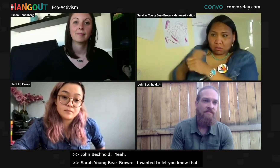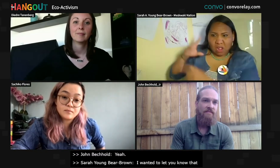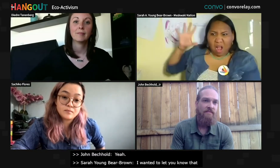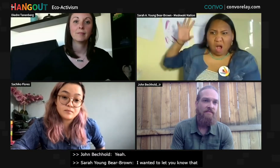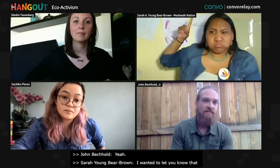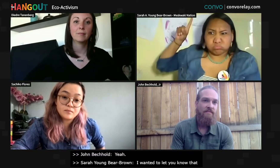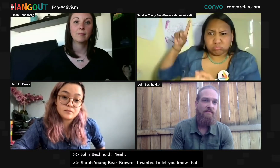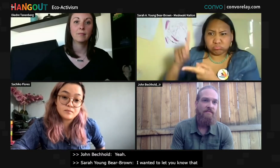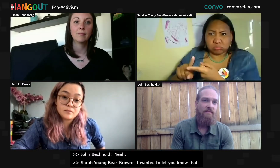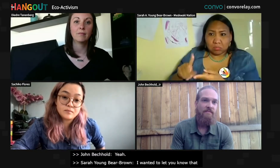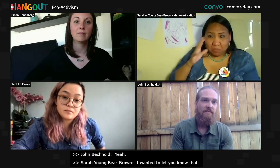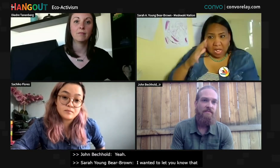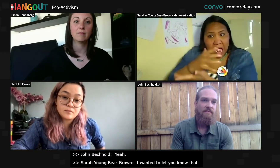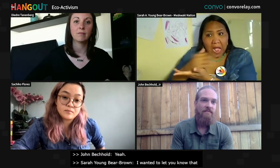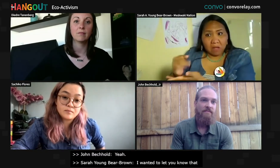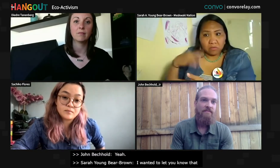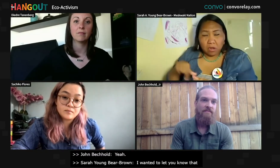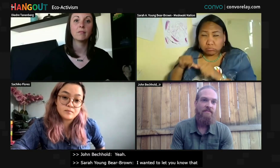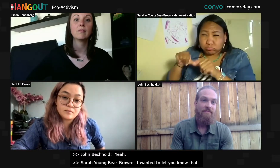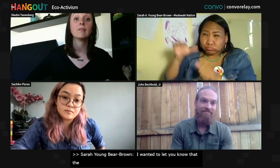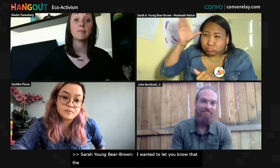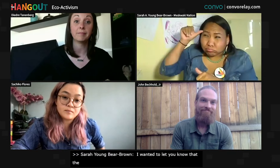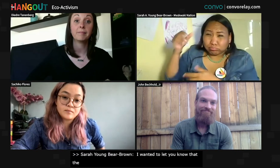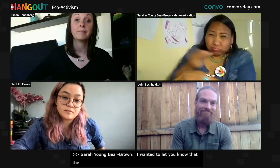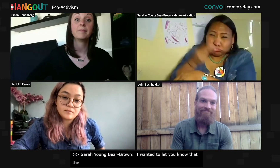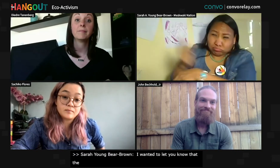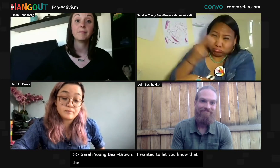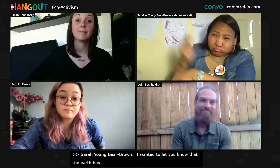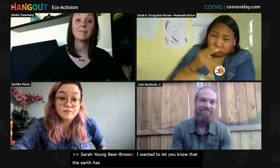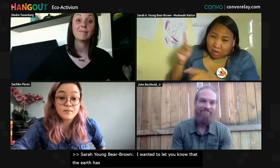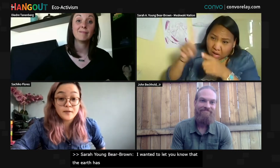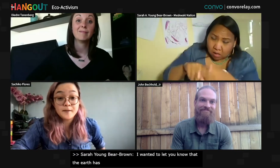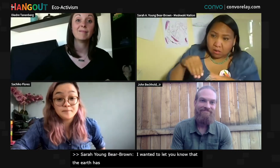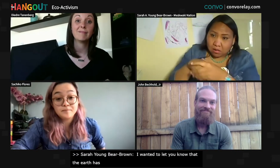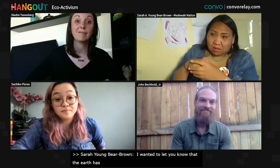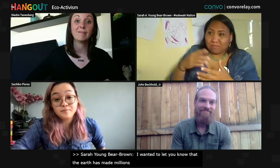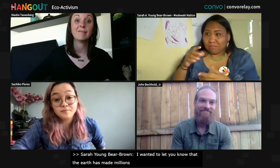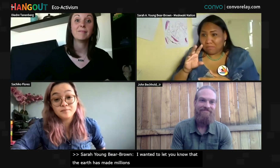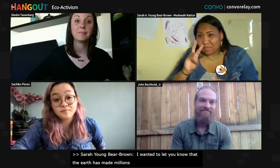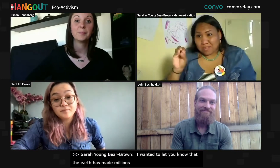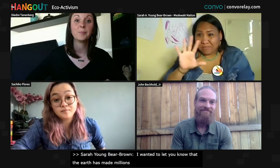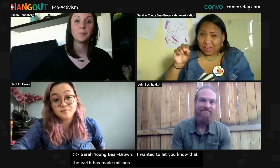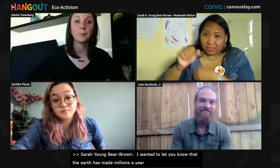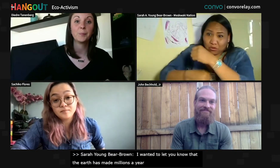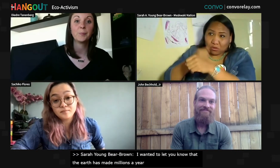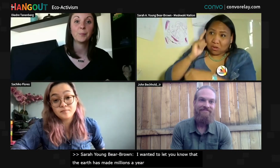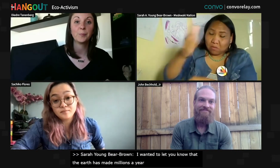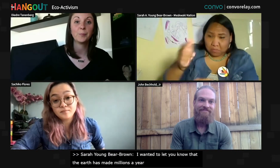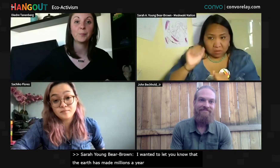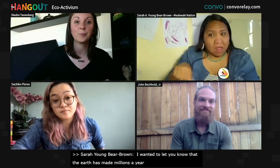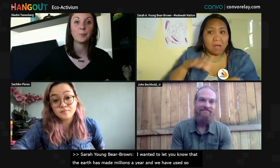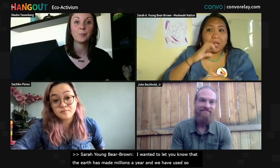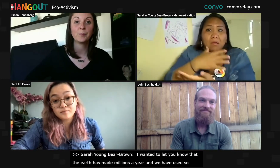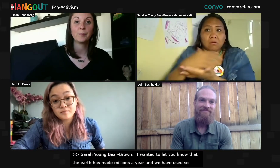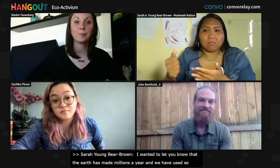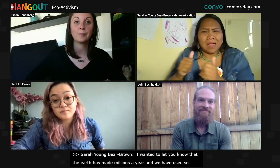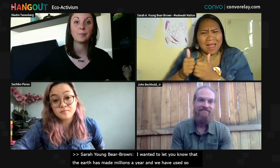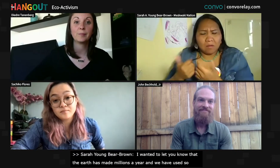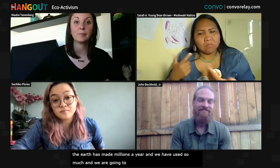we the people, we've used so much, and we're going to run out of everything because we keep using everything. And in 50 or 60 years,